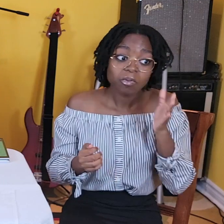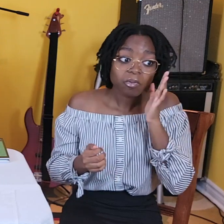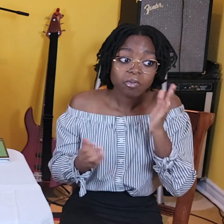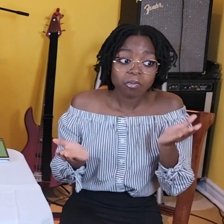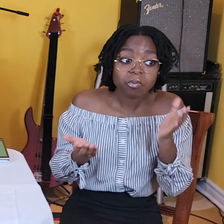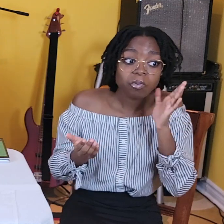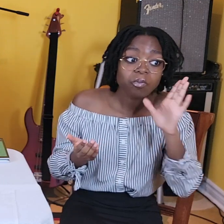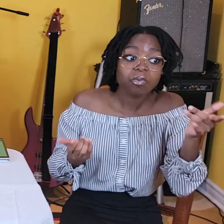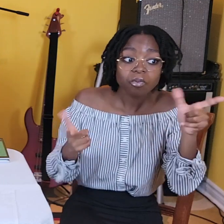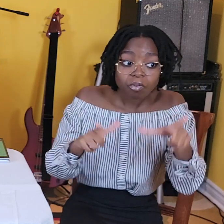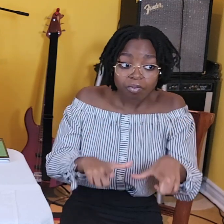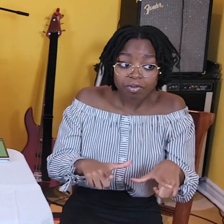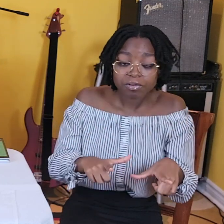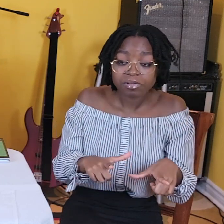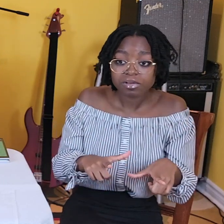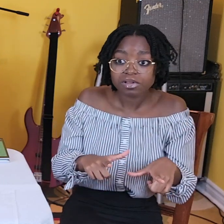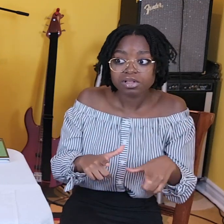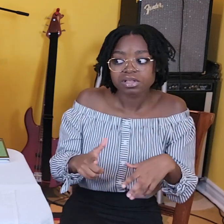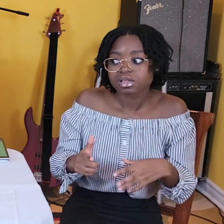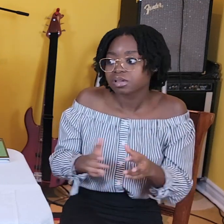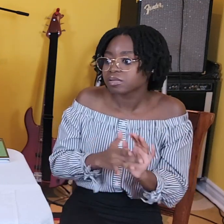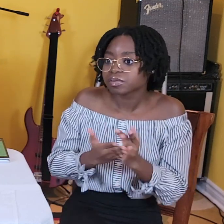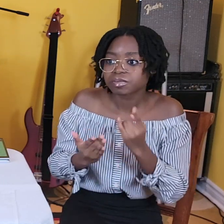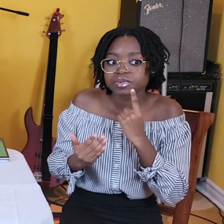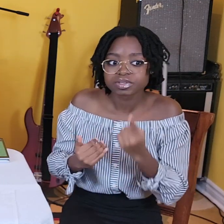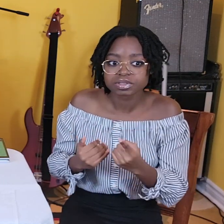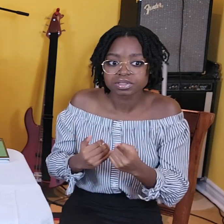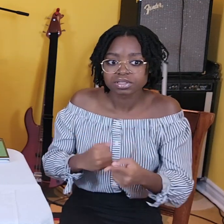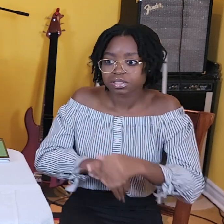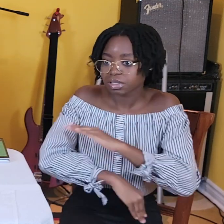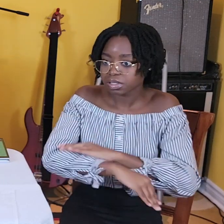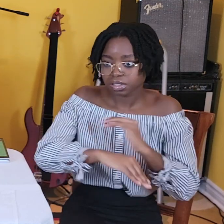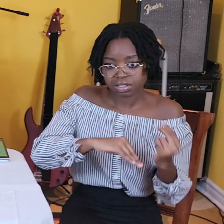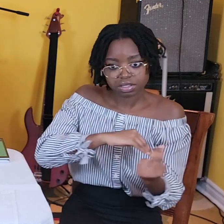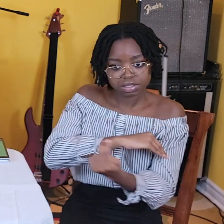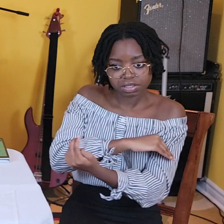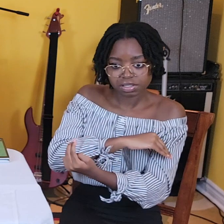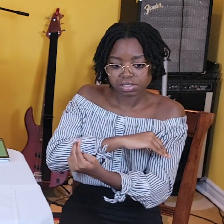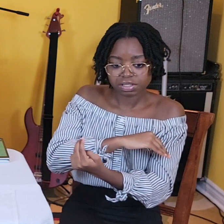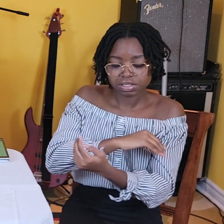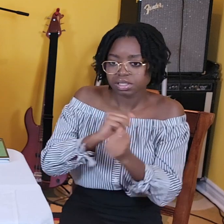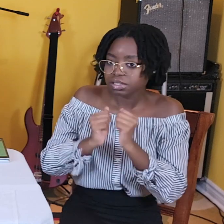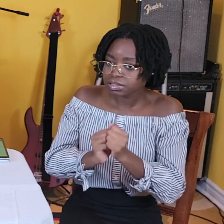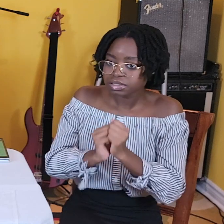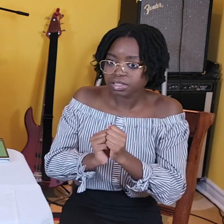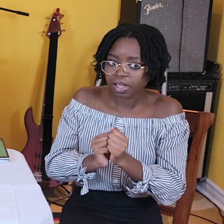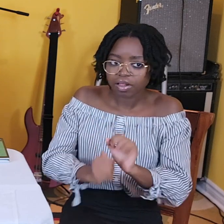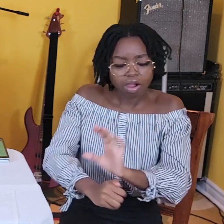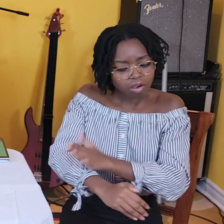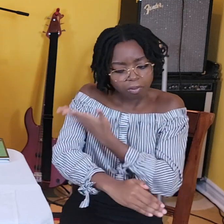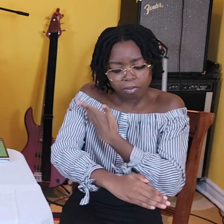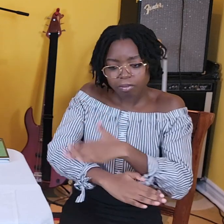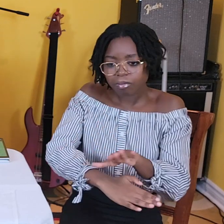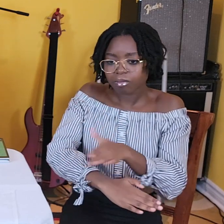And then he says, as they sat around the table, they sang a hymn. And then what happened was that